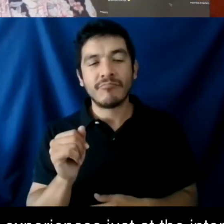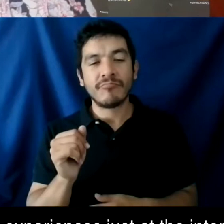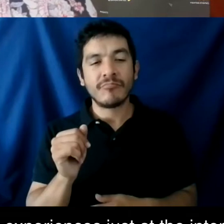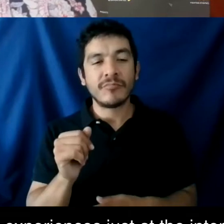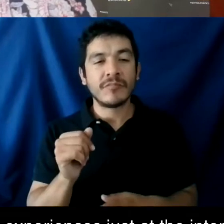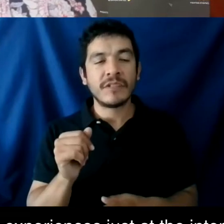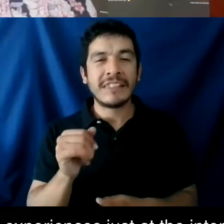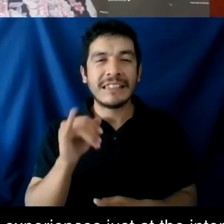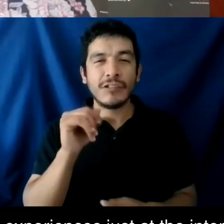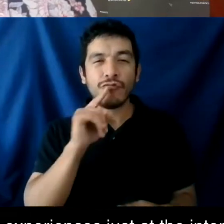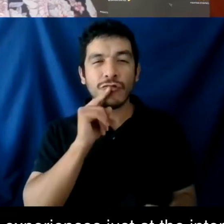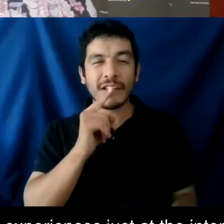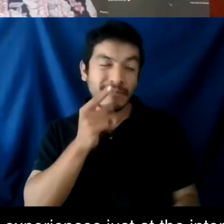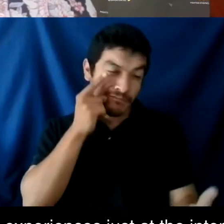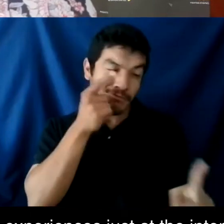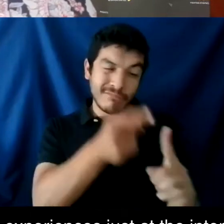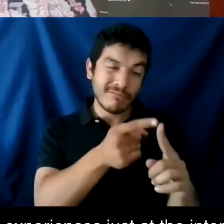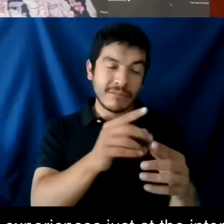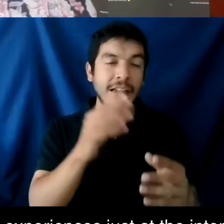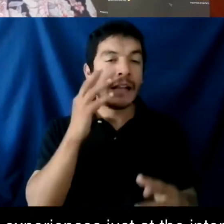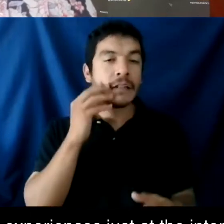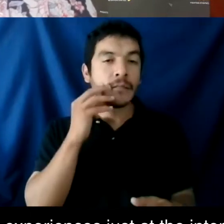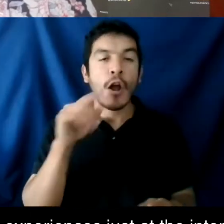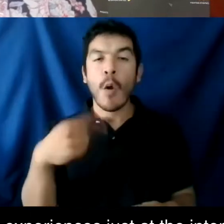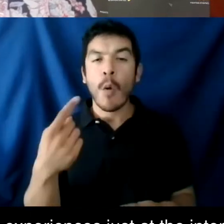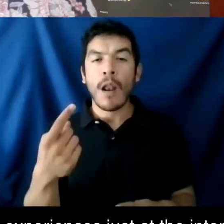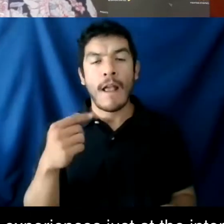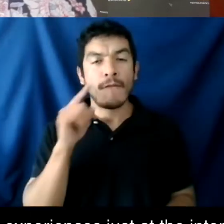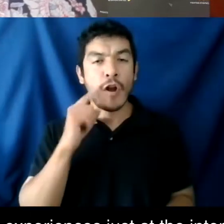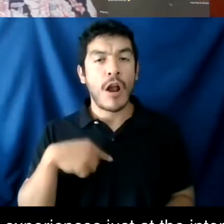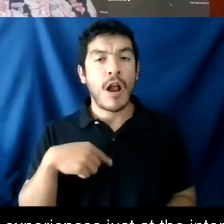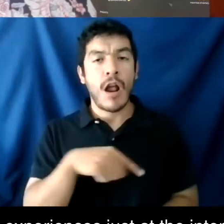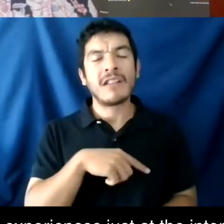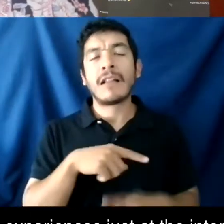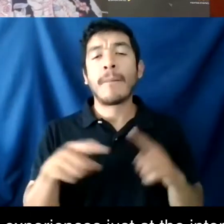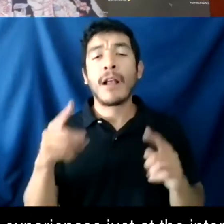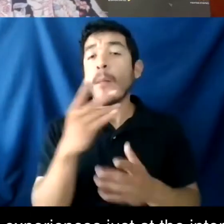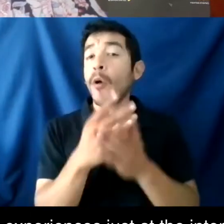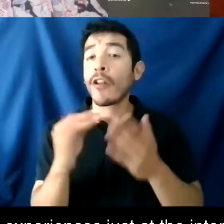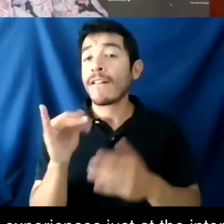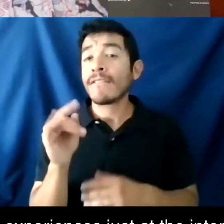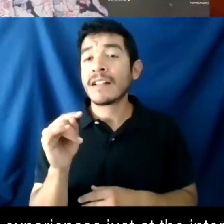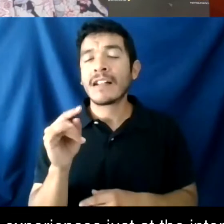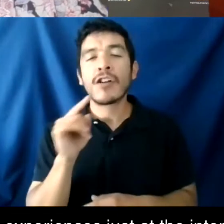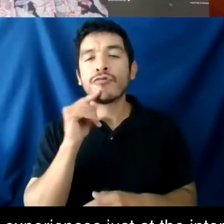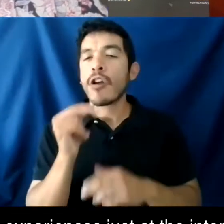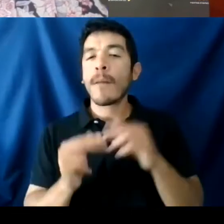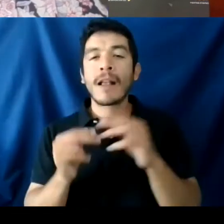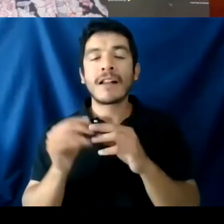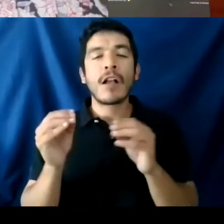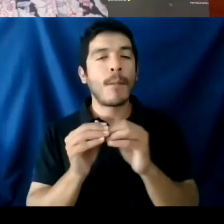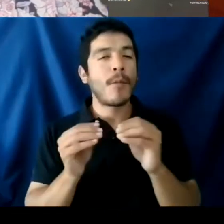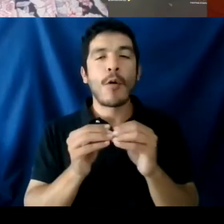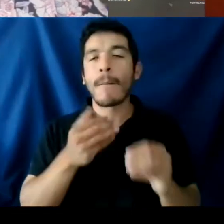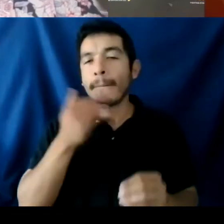targeting experiences just at the intersection, but part of it is just building a more